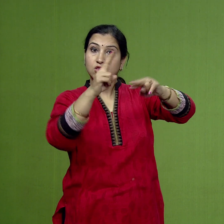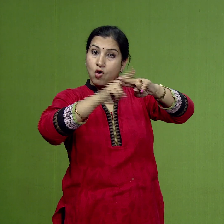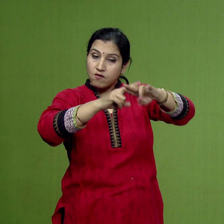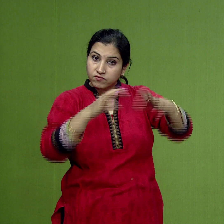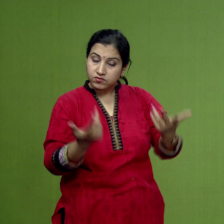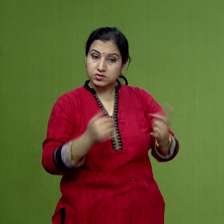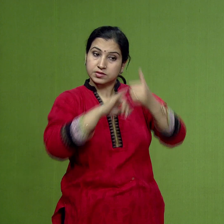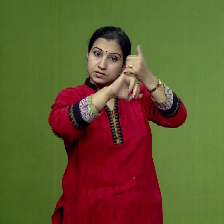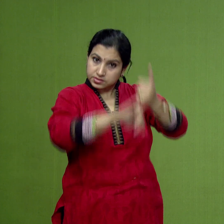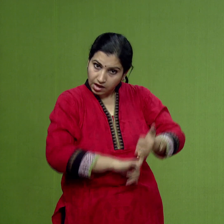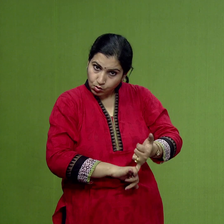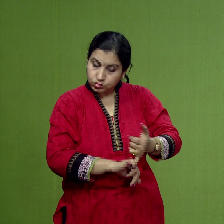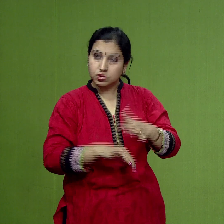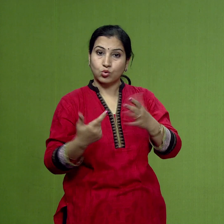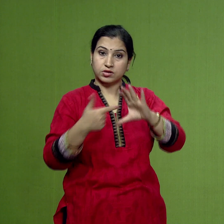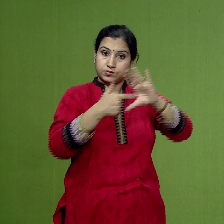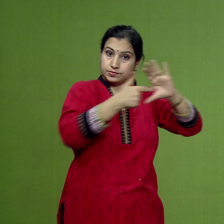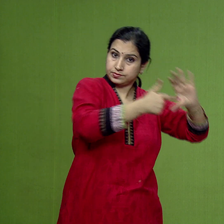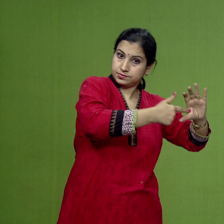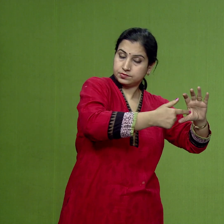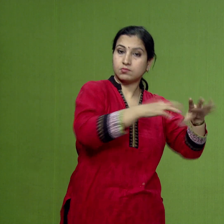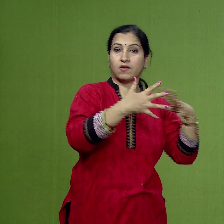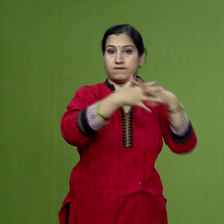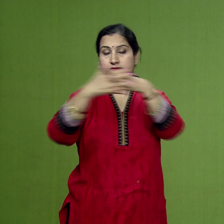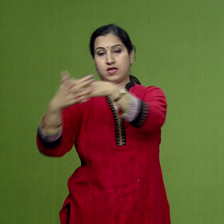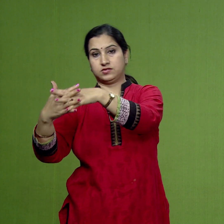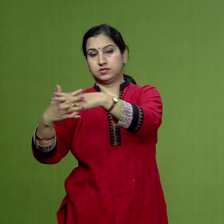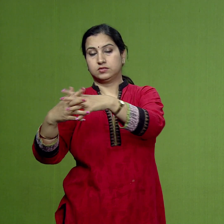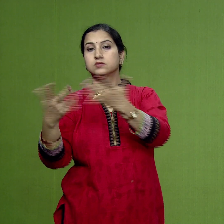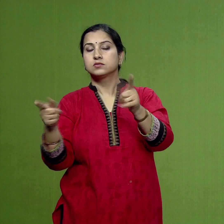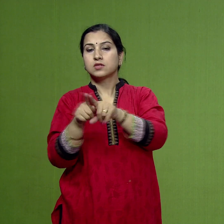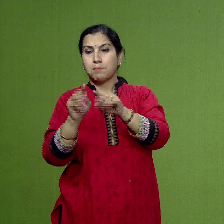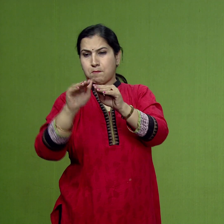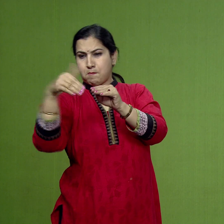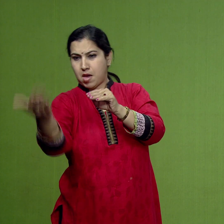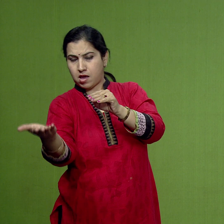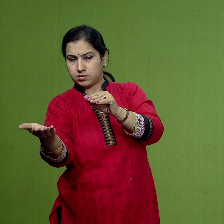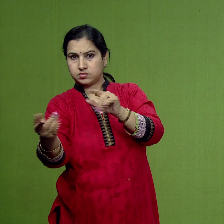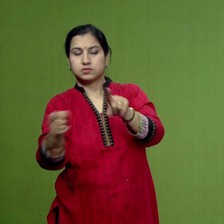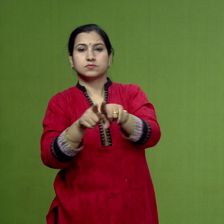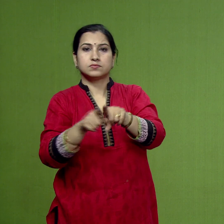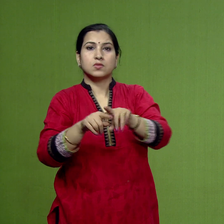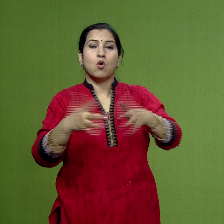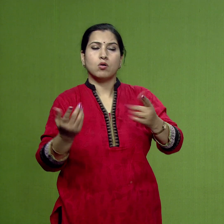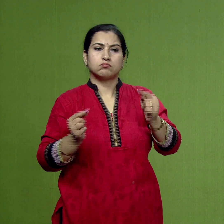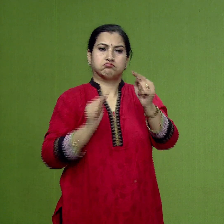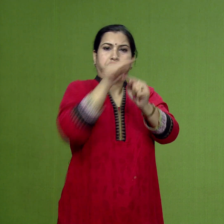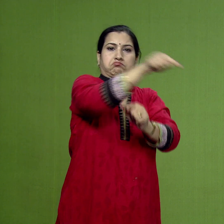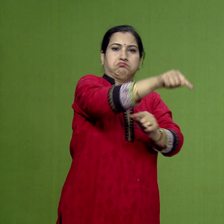south of, east of, west of, next to, and across from.